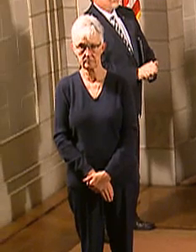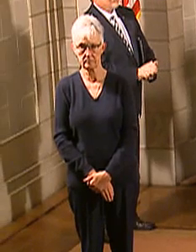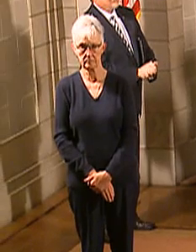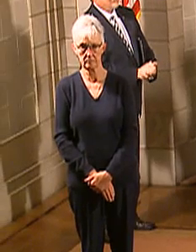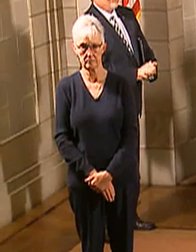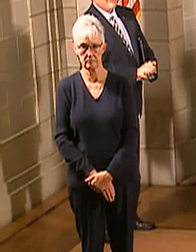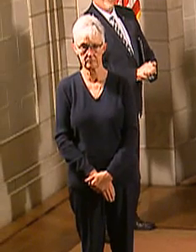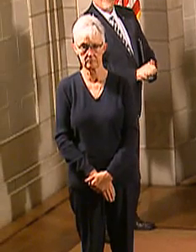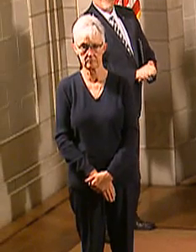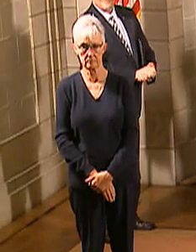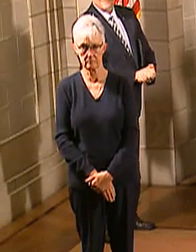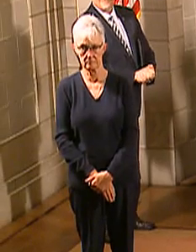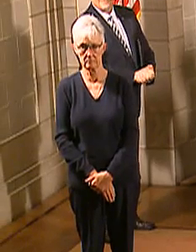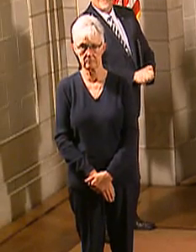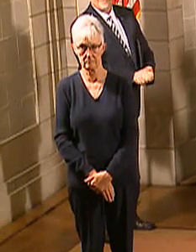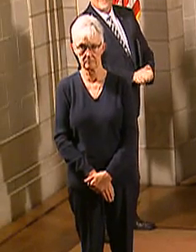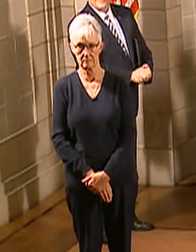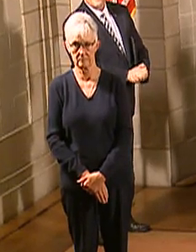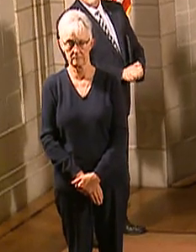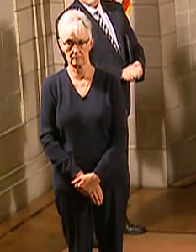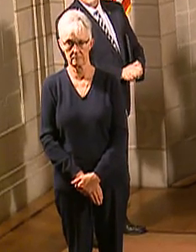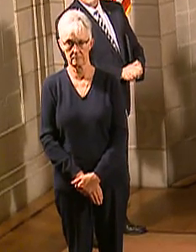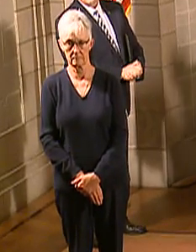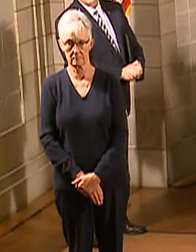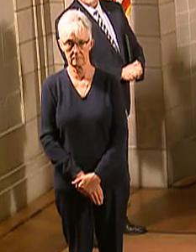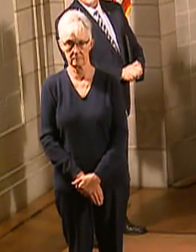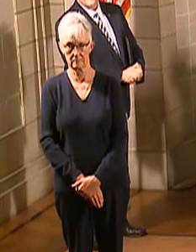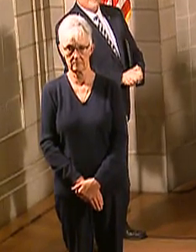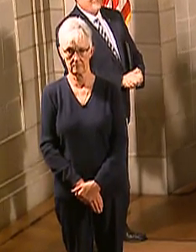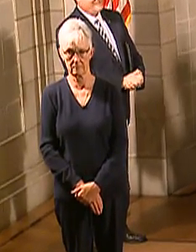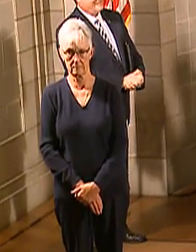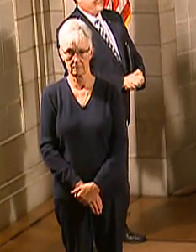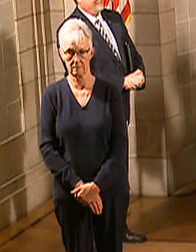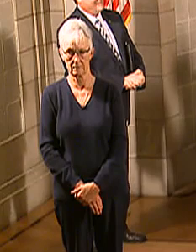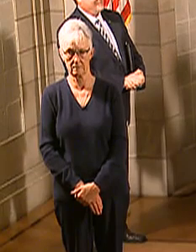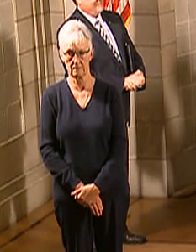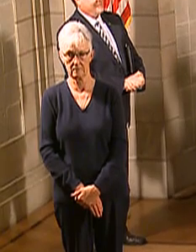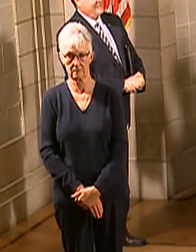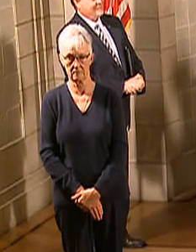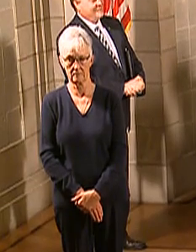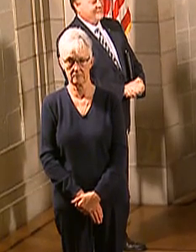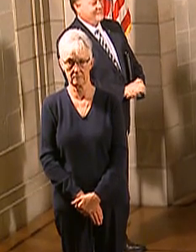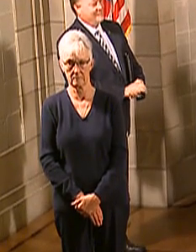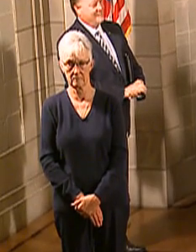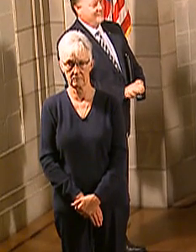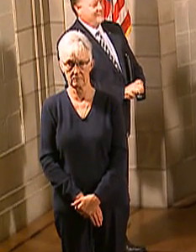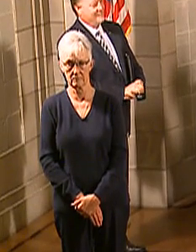All right, who's getting the picture here? You got it, Justin? All right, he's got it. All right, good deal. Oh, wait.